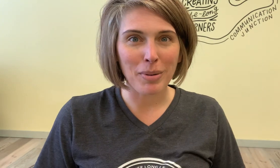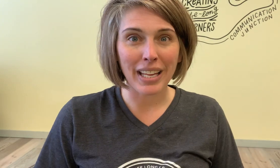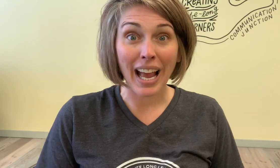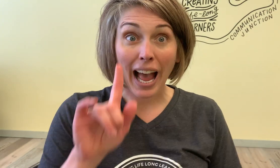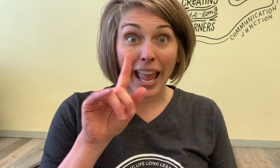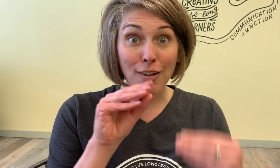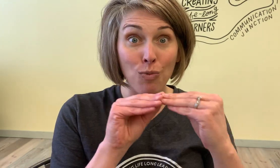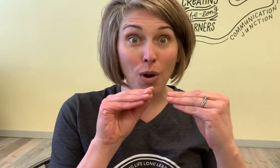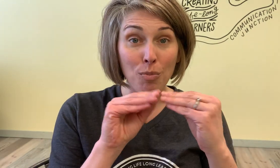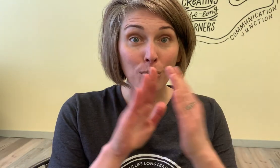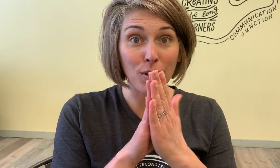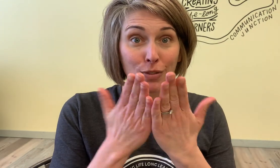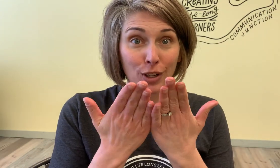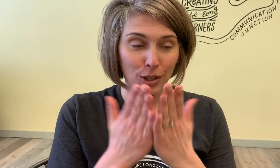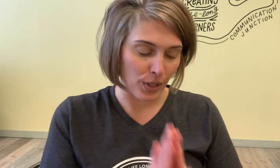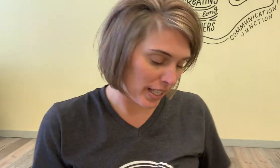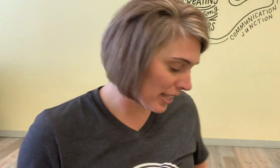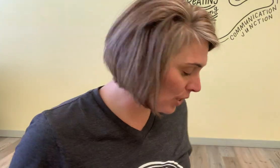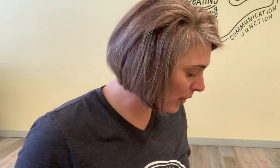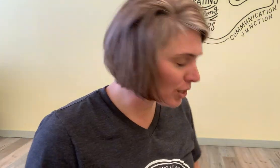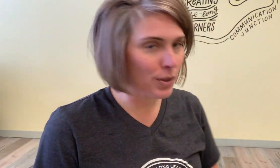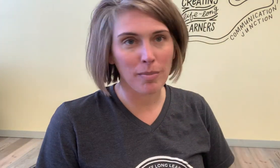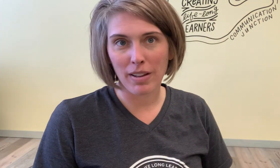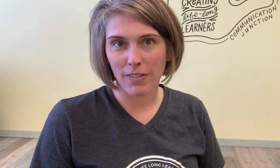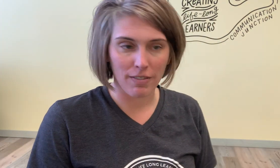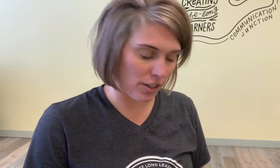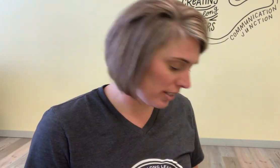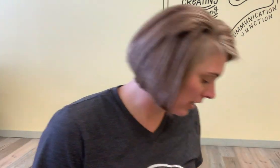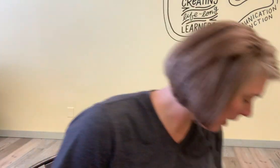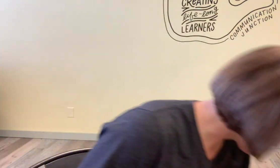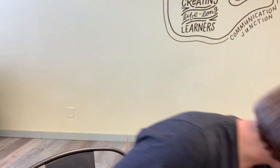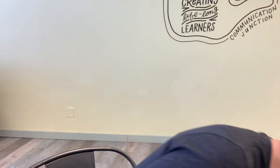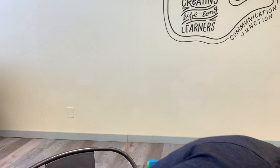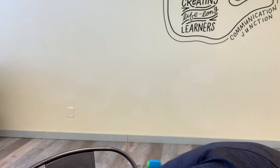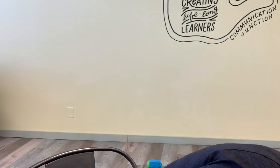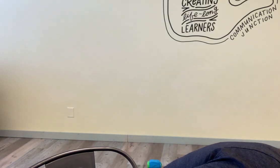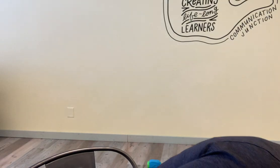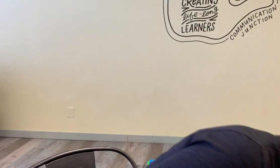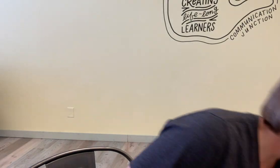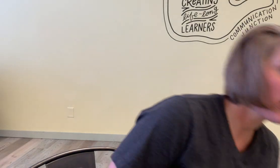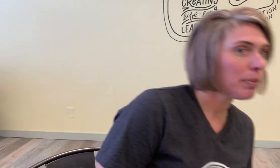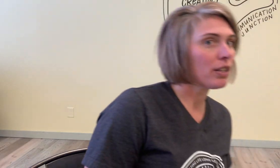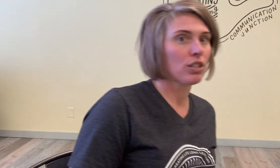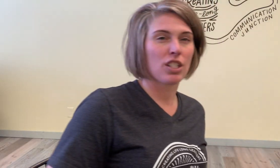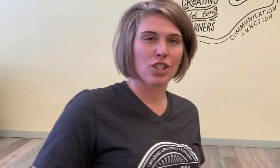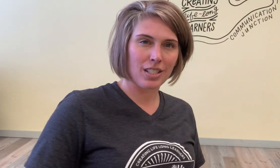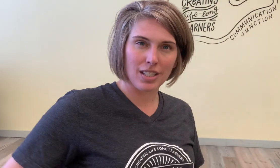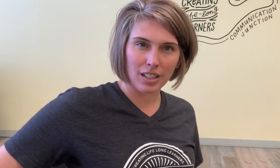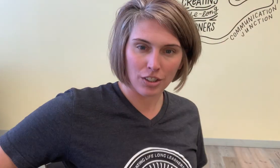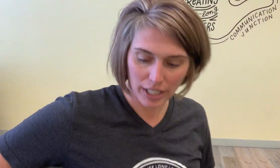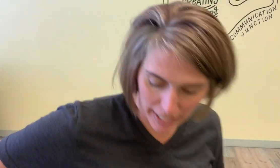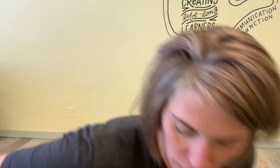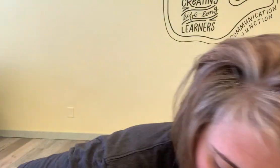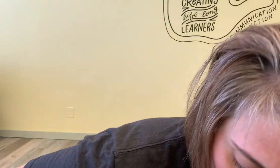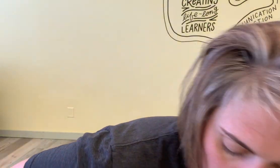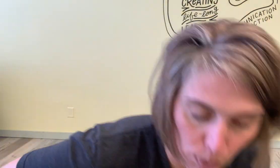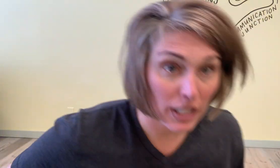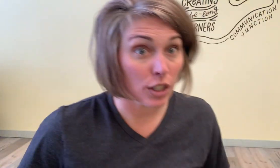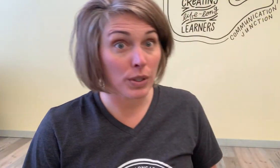everybody. I have one more book for you. This one is one of my favorites. And usually it appeals to just the little guys or families with little